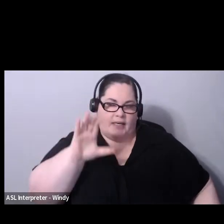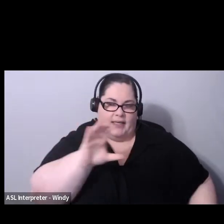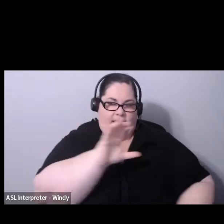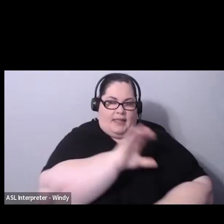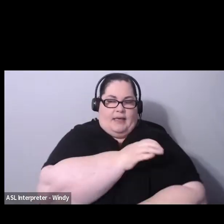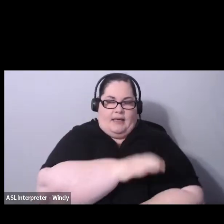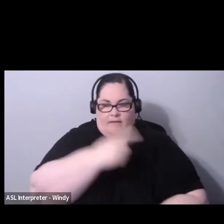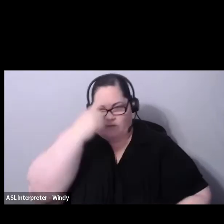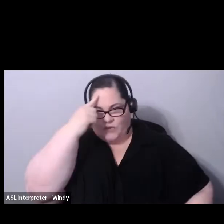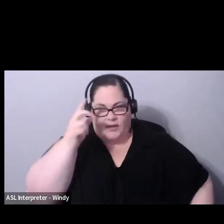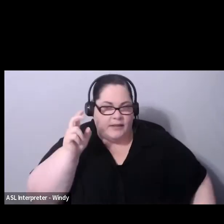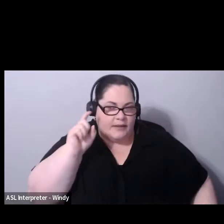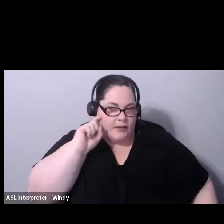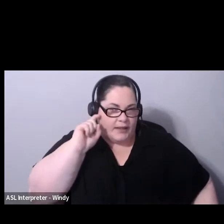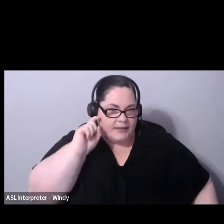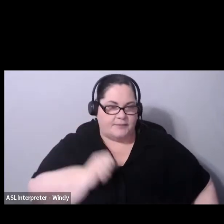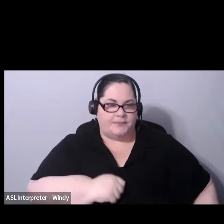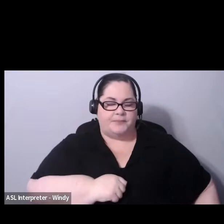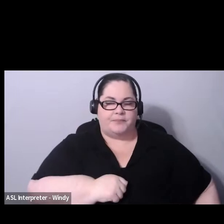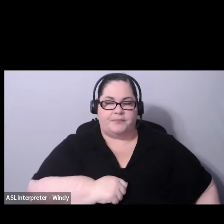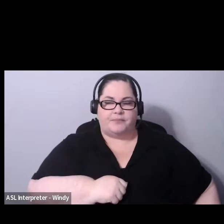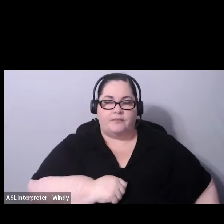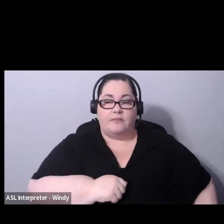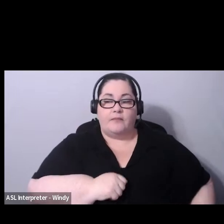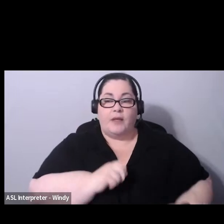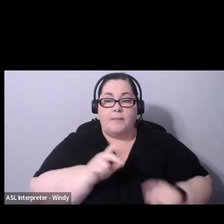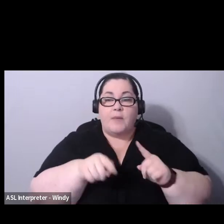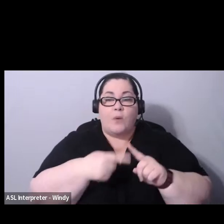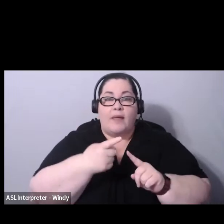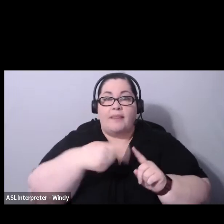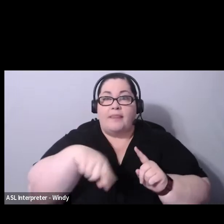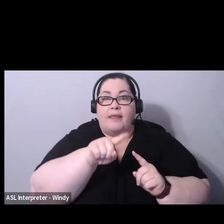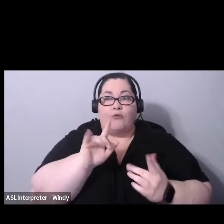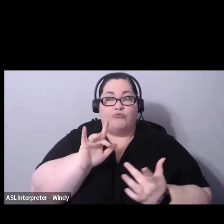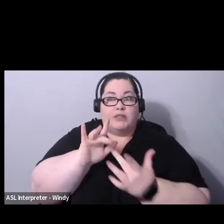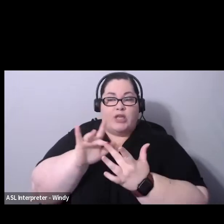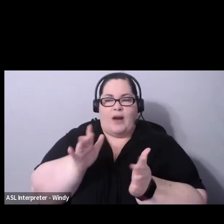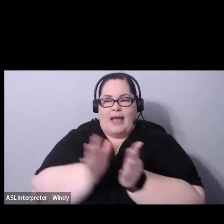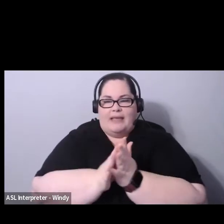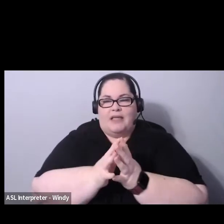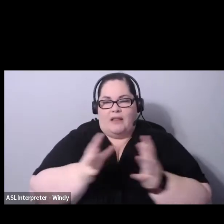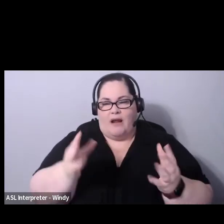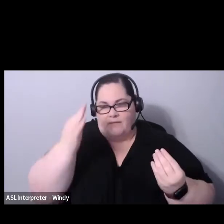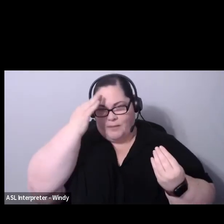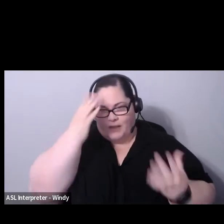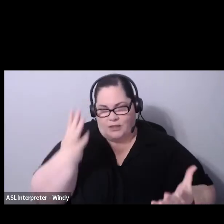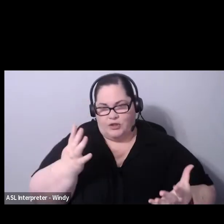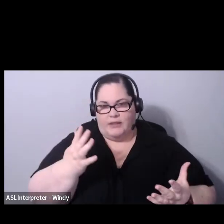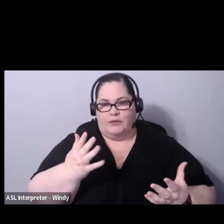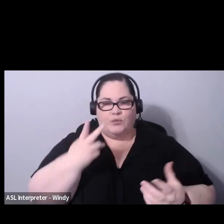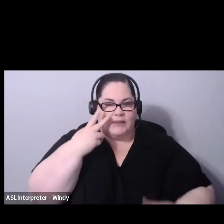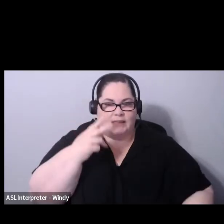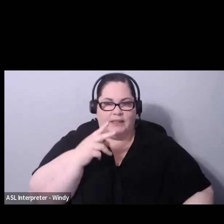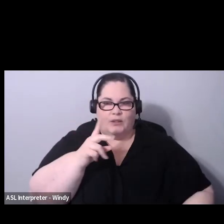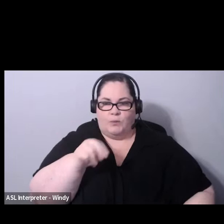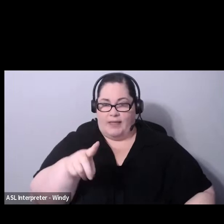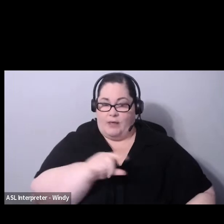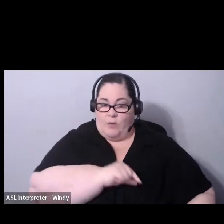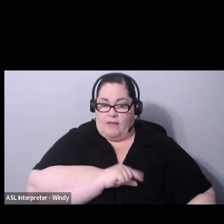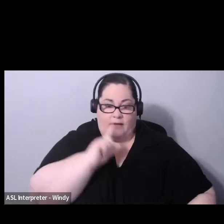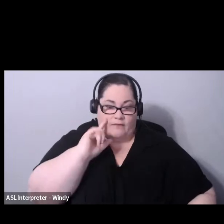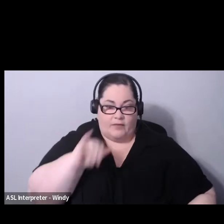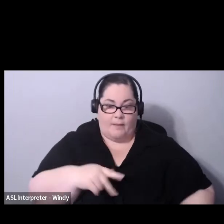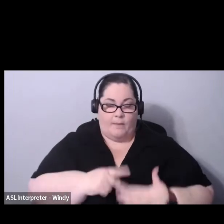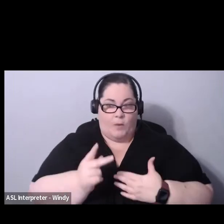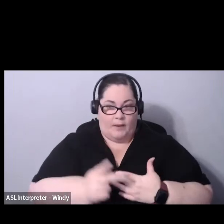aids. For people, when they do reach out, I ask a lot of information to see if they qualify to apply for that